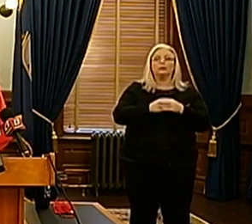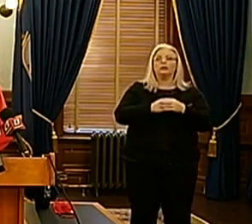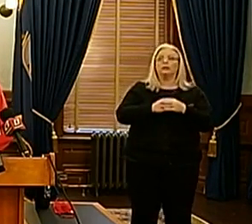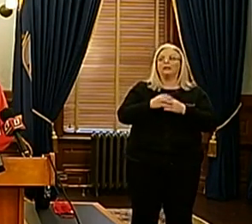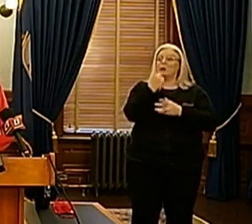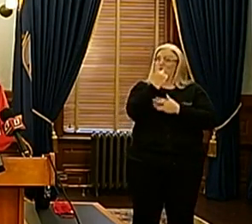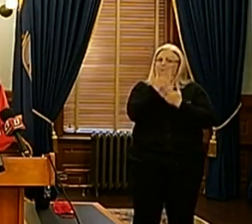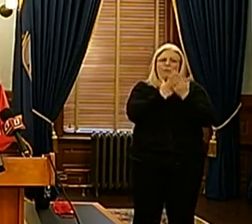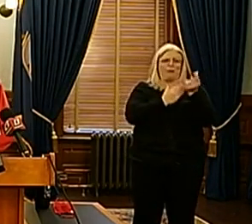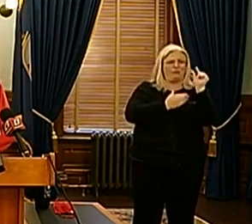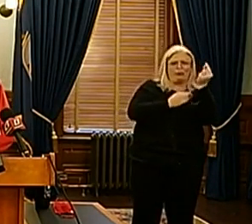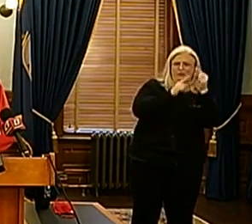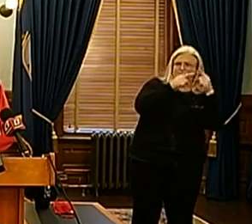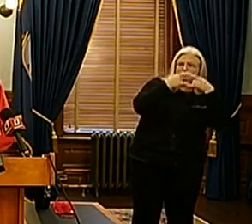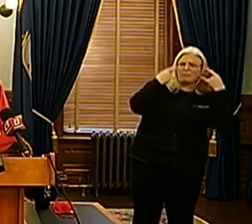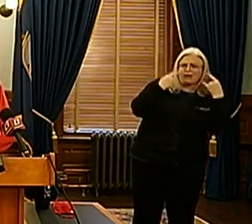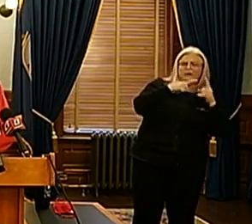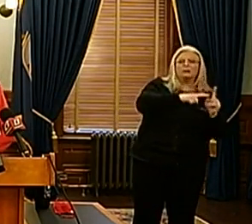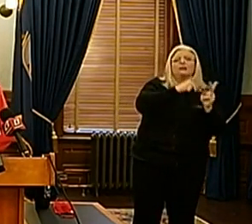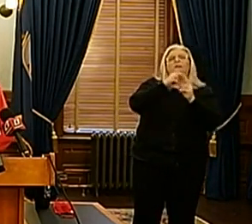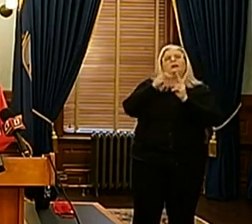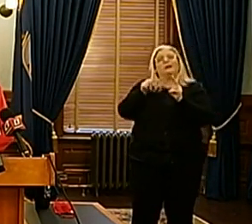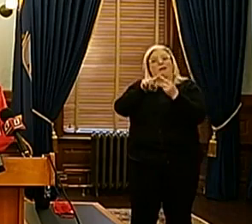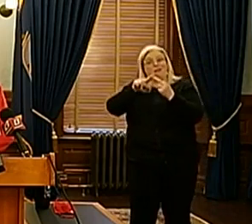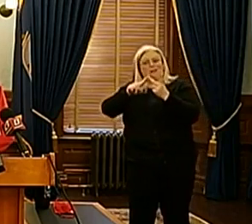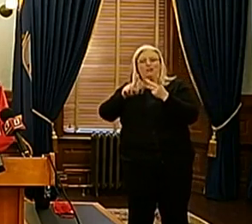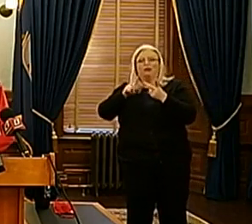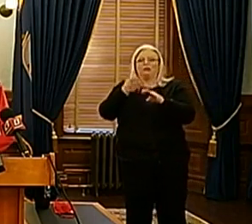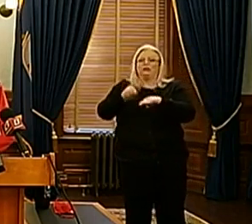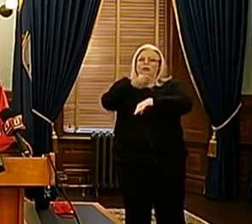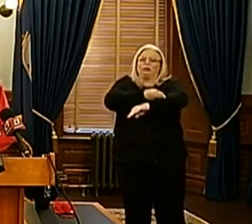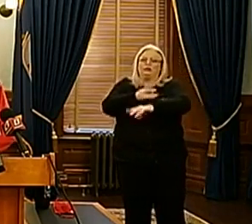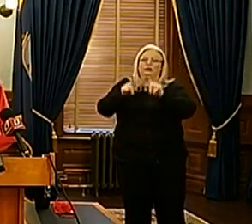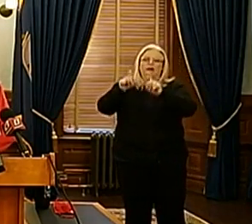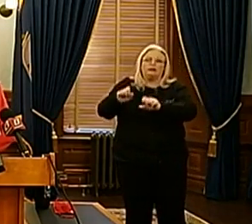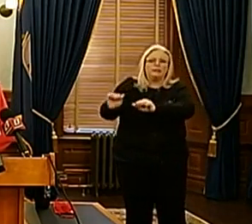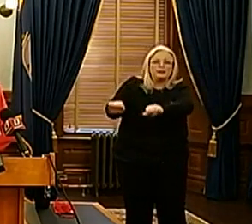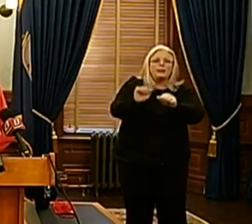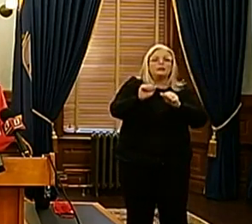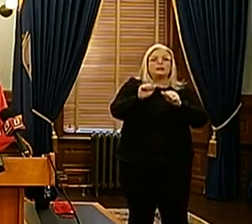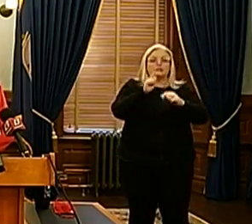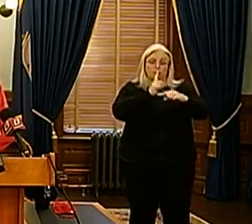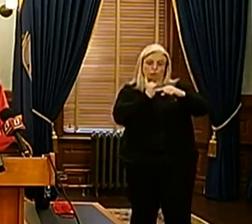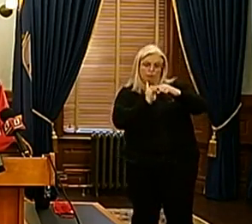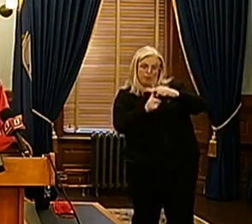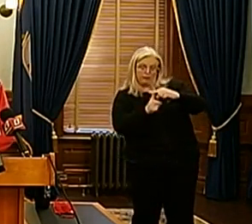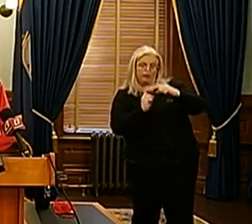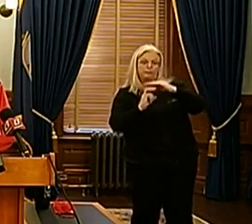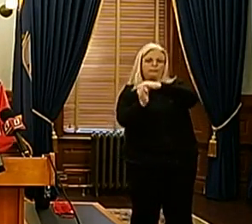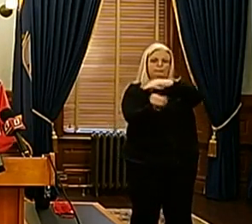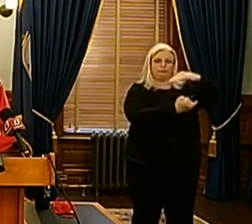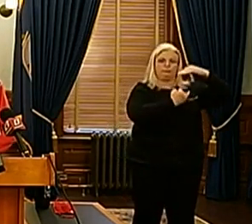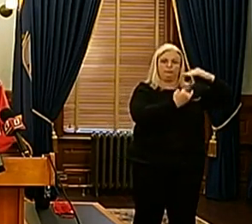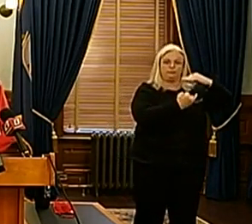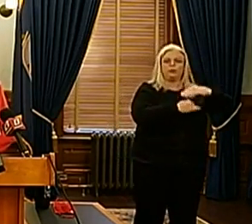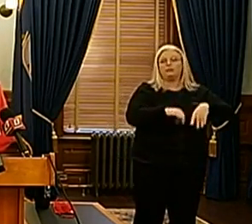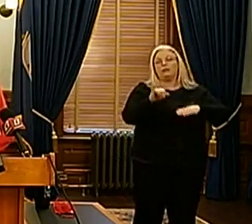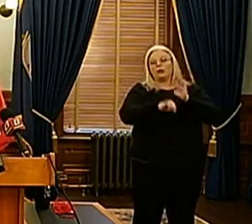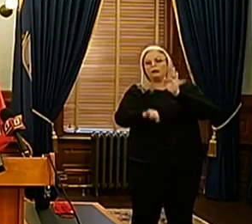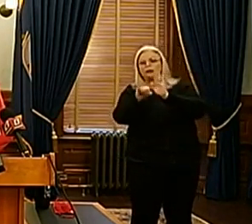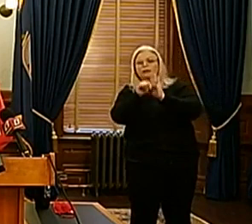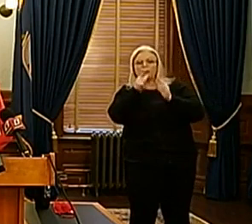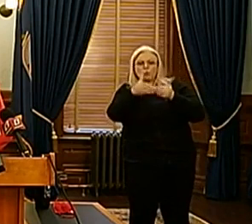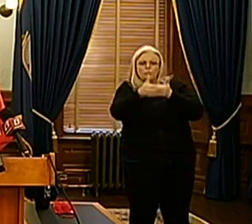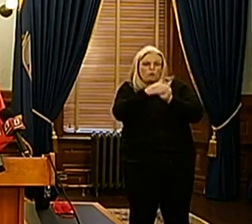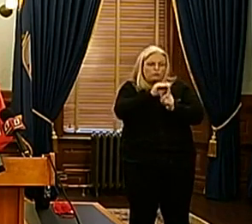piece, however. We must also increase testing capacity, isolate those who test positive, identify those who have been in